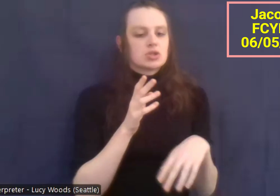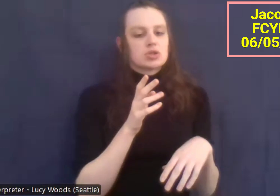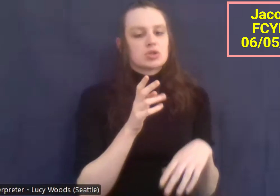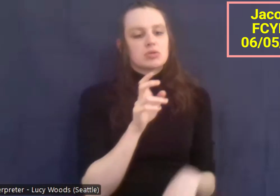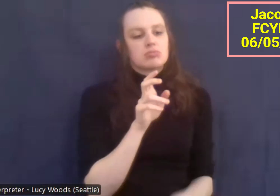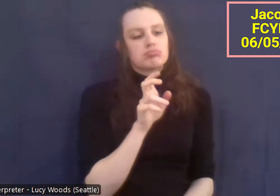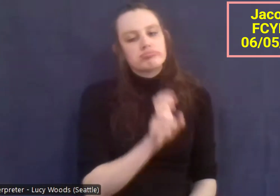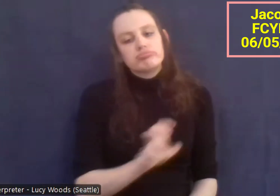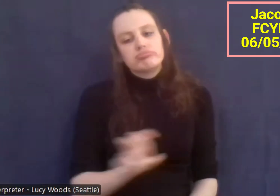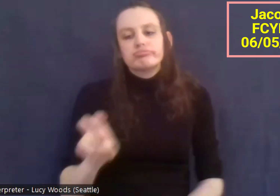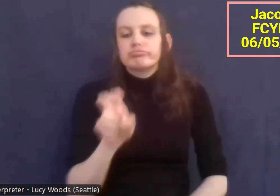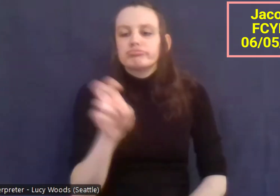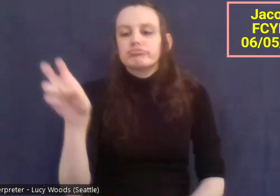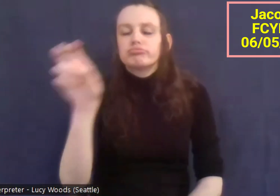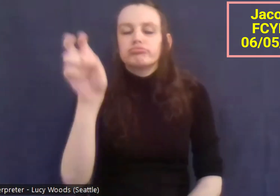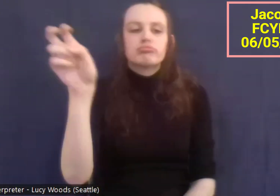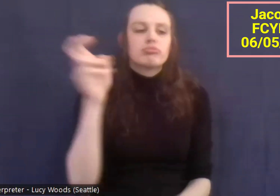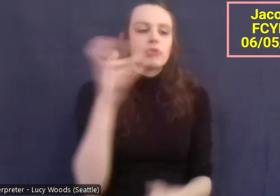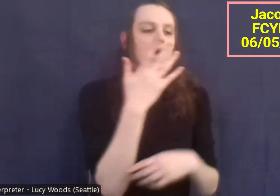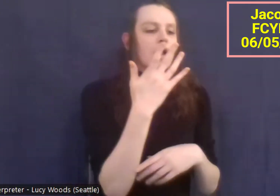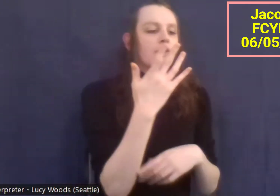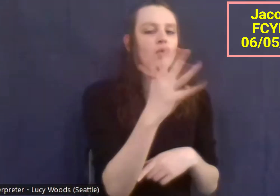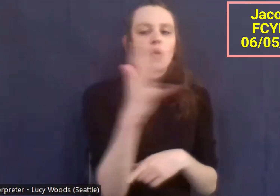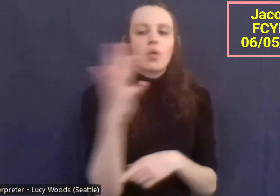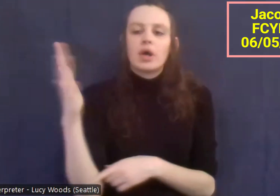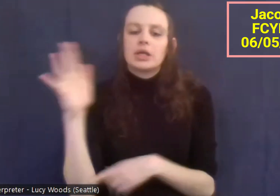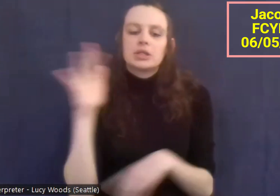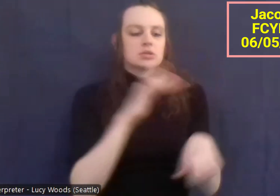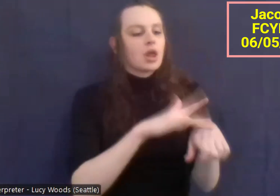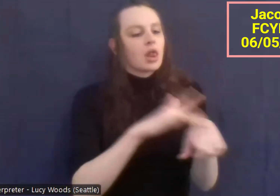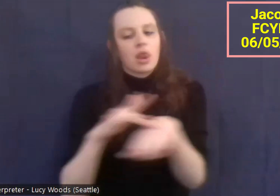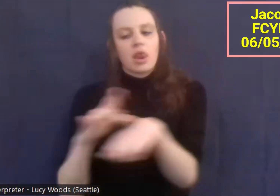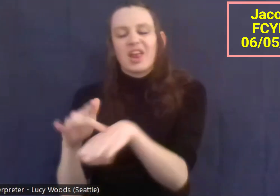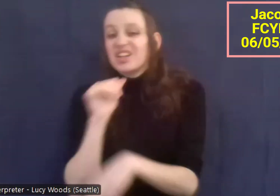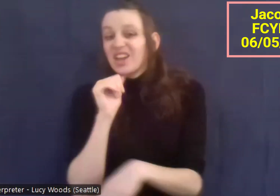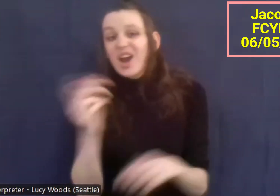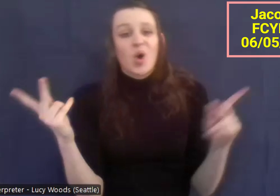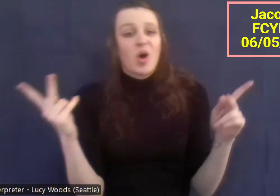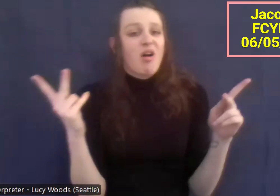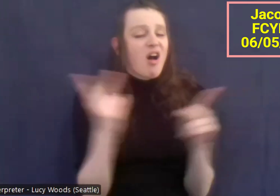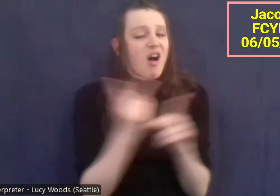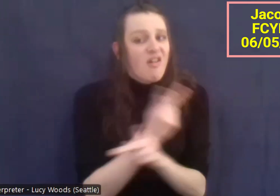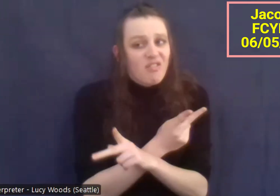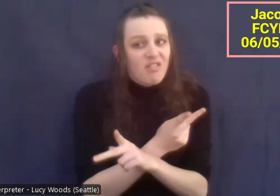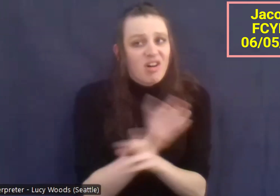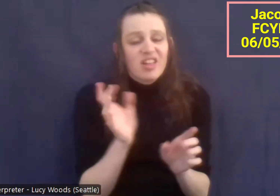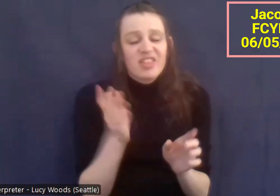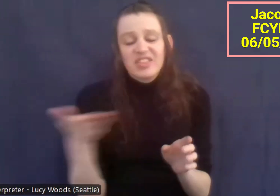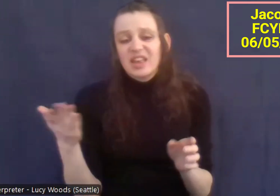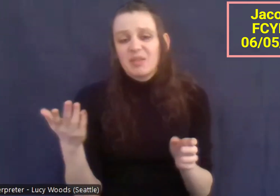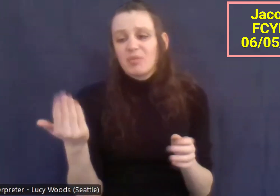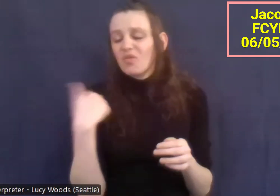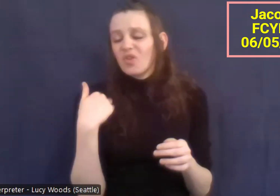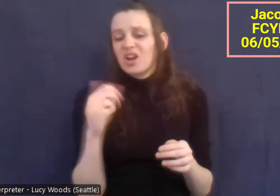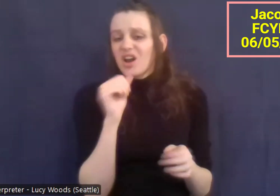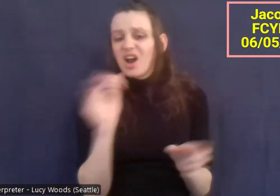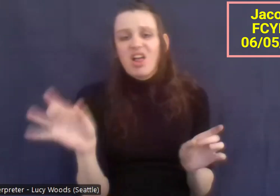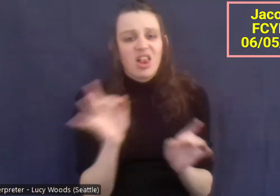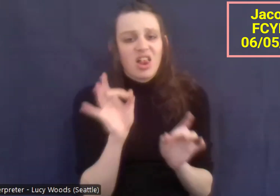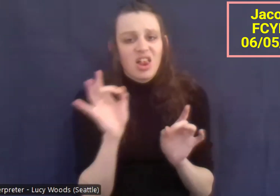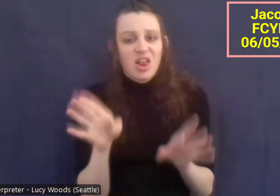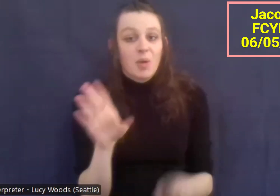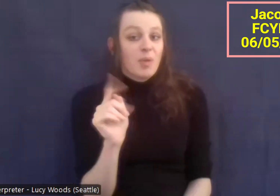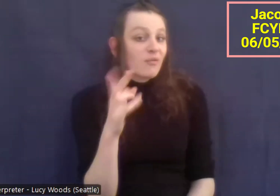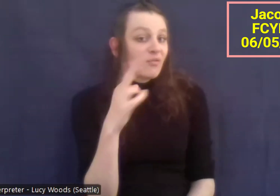And it wasn't the worst thing I ever did in my life, but the only reason it wasn't the worst thing I ever did in my life